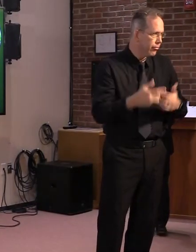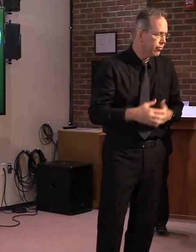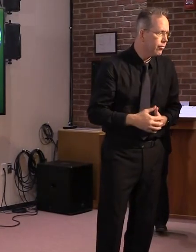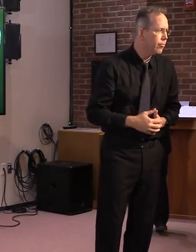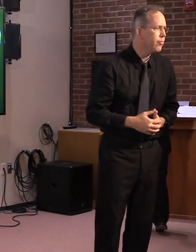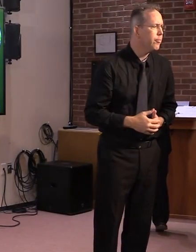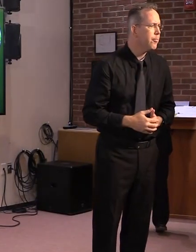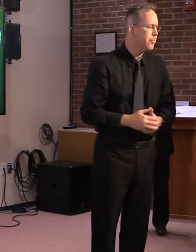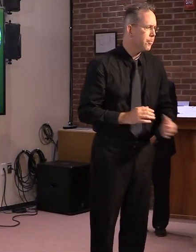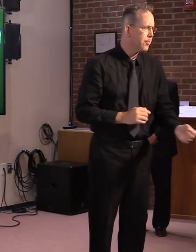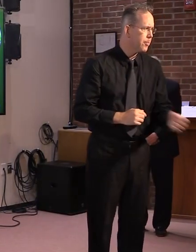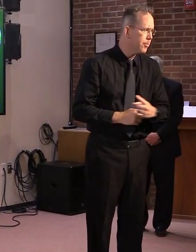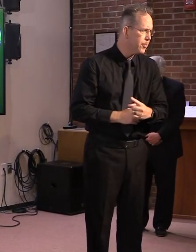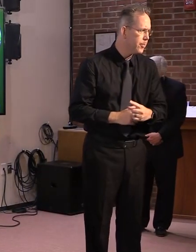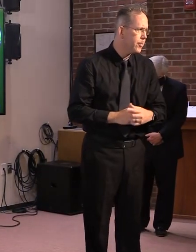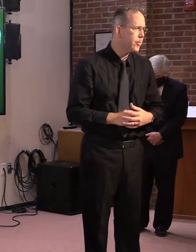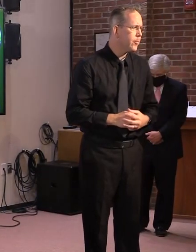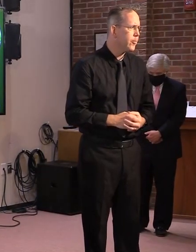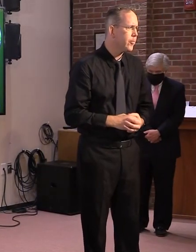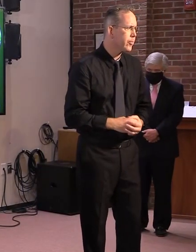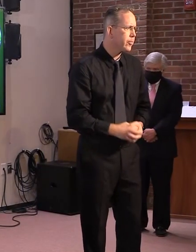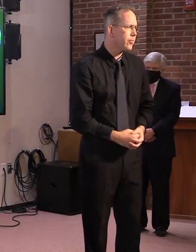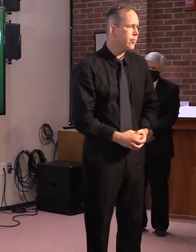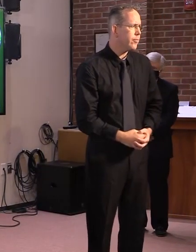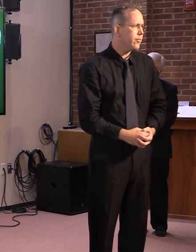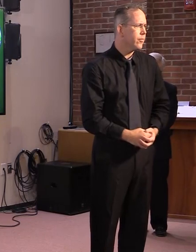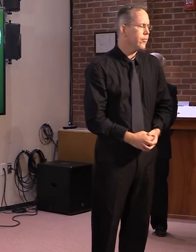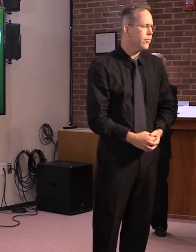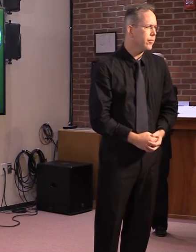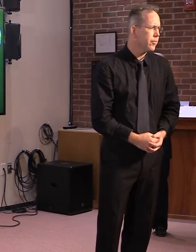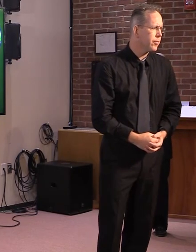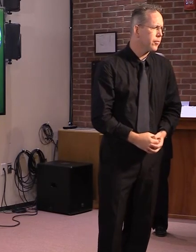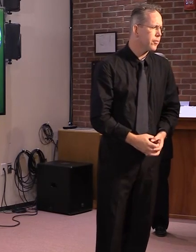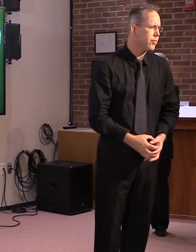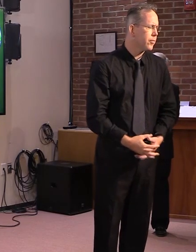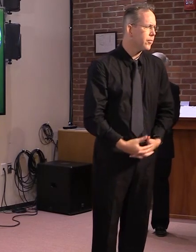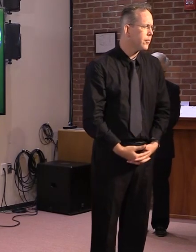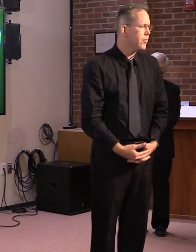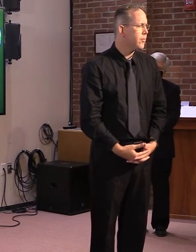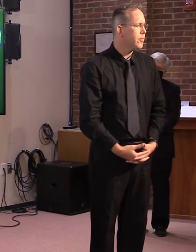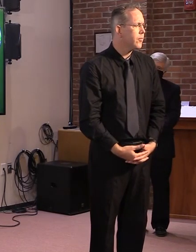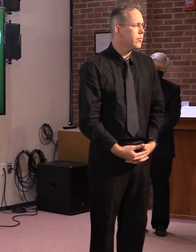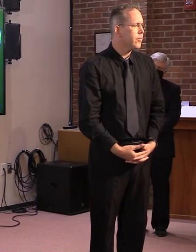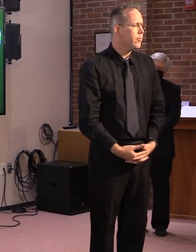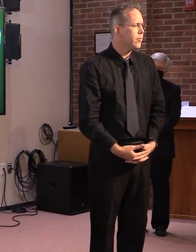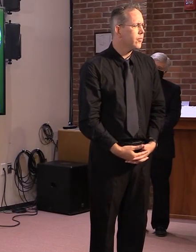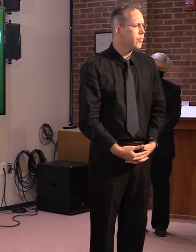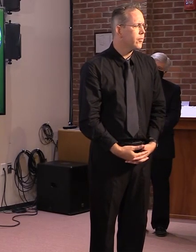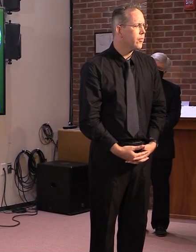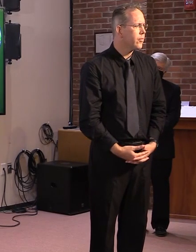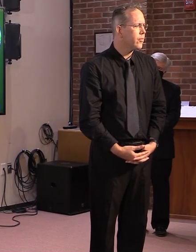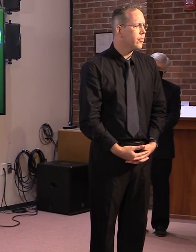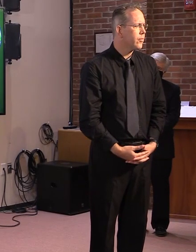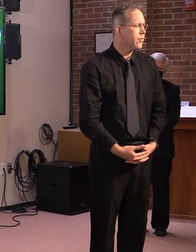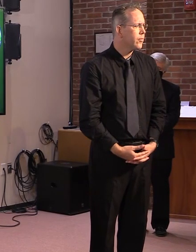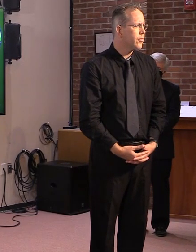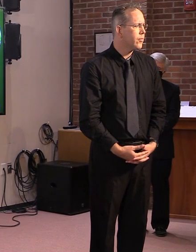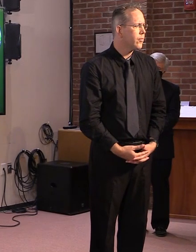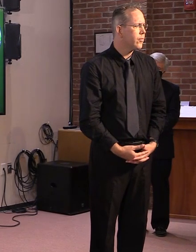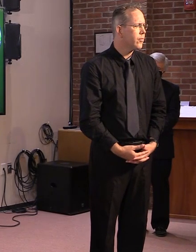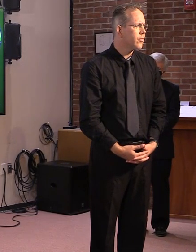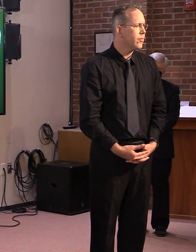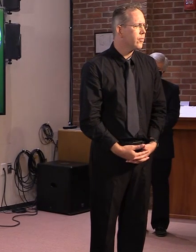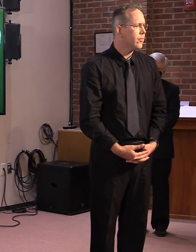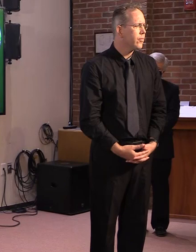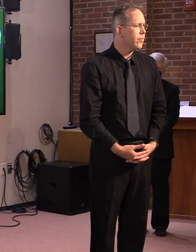on Friday. The 13th Amendment outlaws slavery except for prisons. And I asked